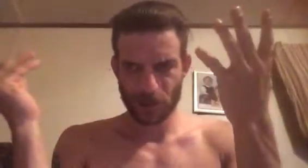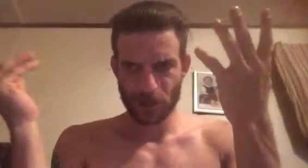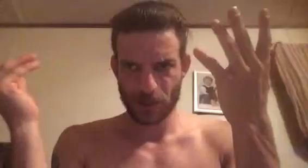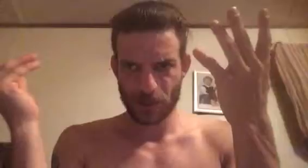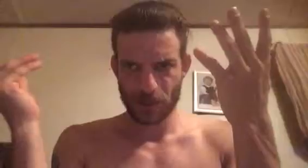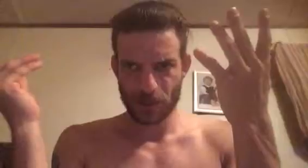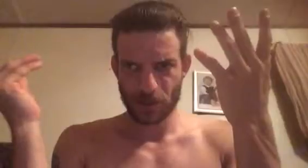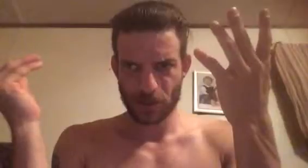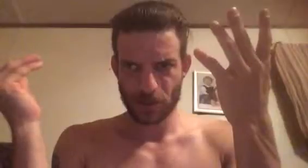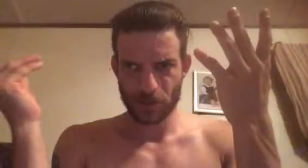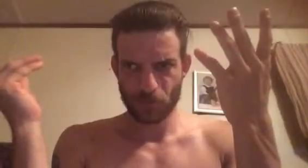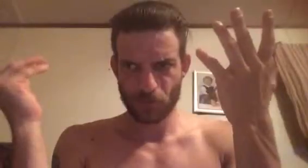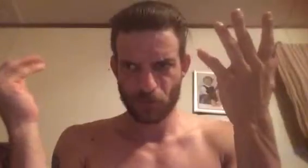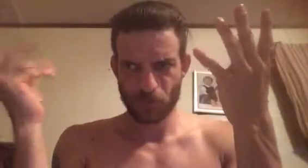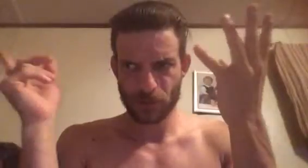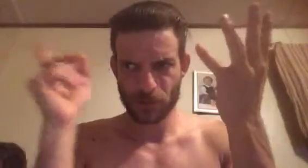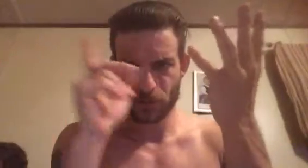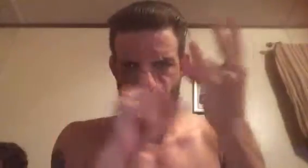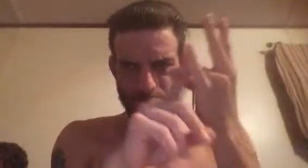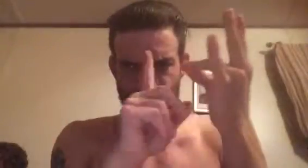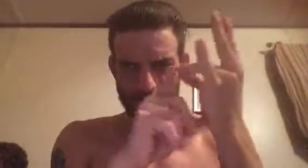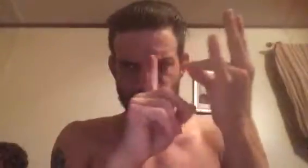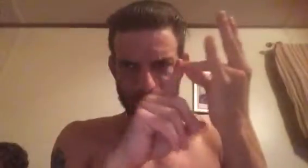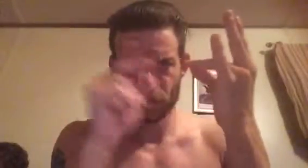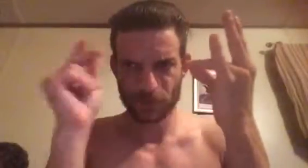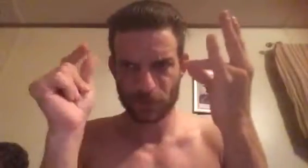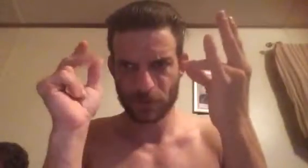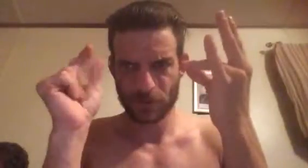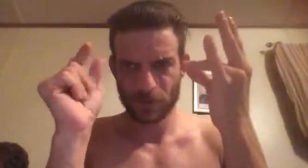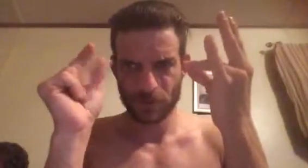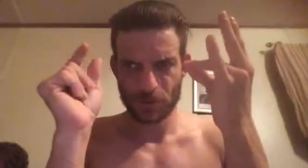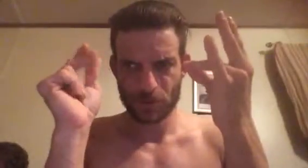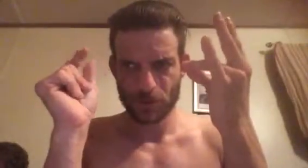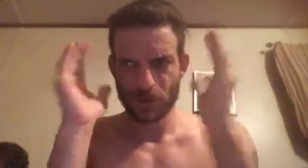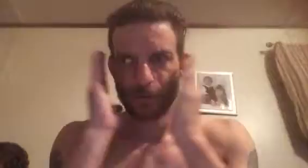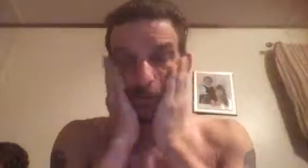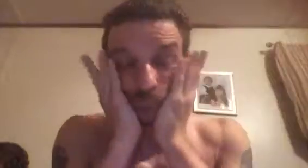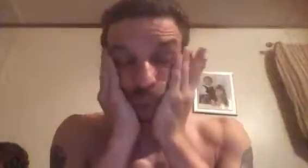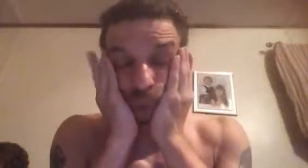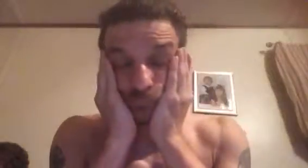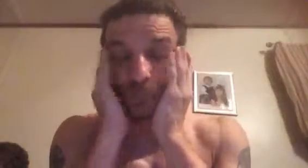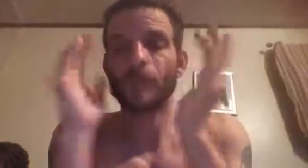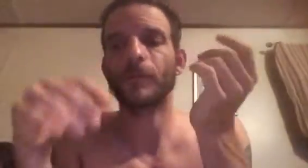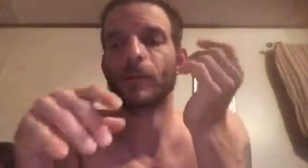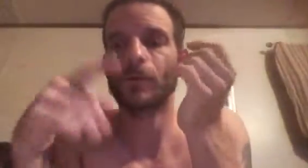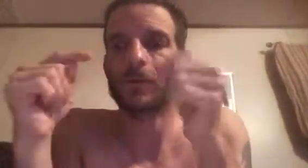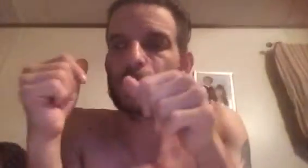winner, a young gun who came out and dominated a very stout field. Jimmy Daniels, congratulations, first of all, on that victory. But it's my understanding you only had a few runs